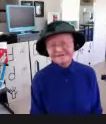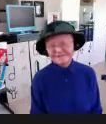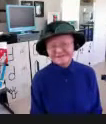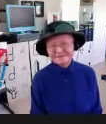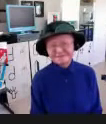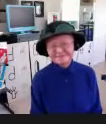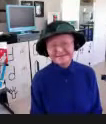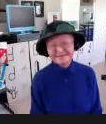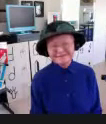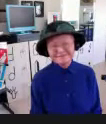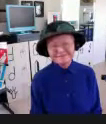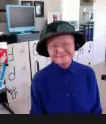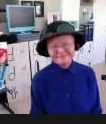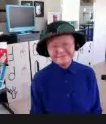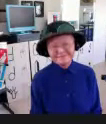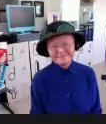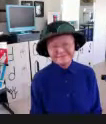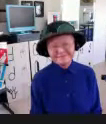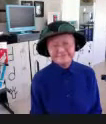similar.